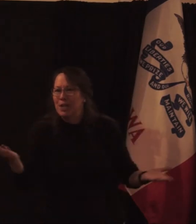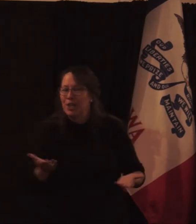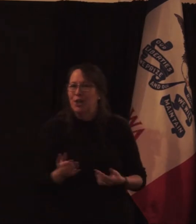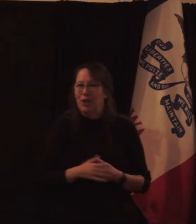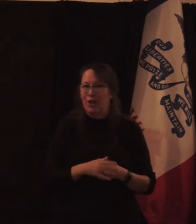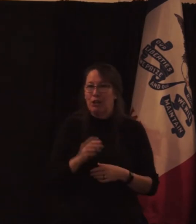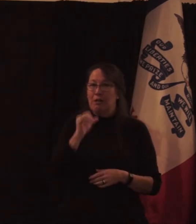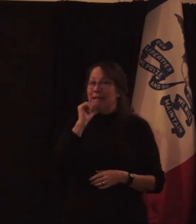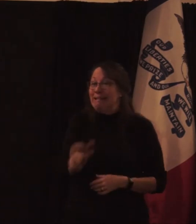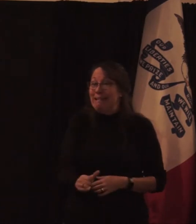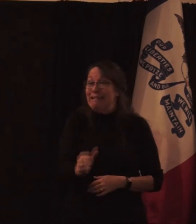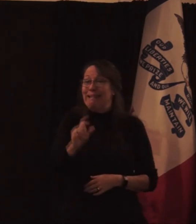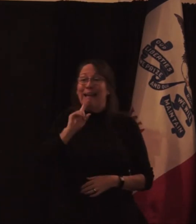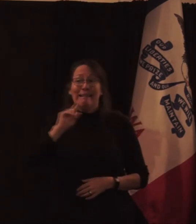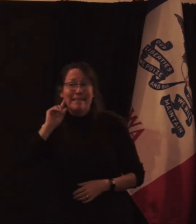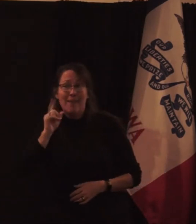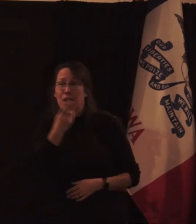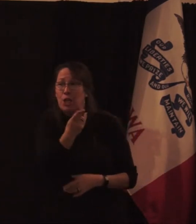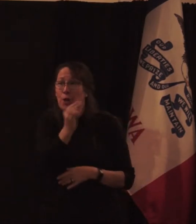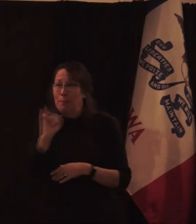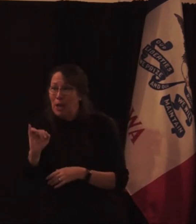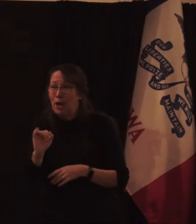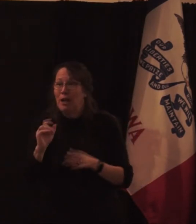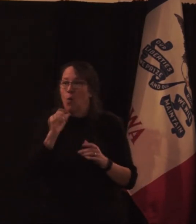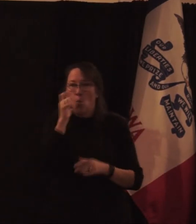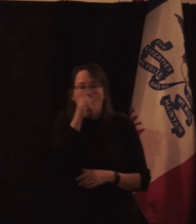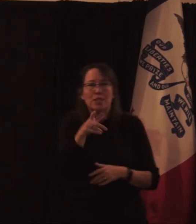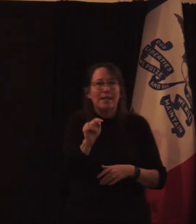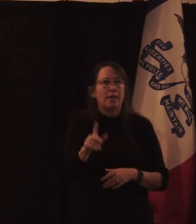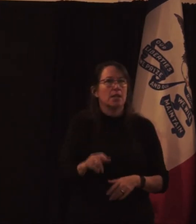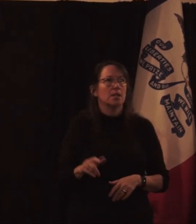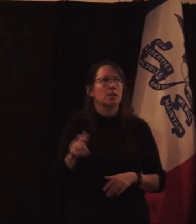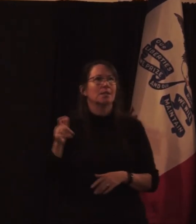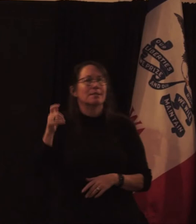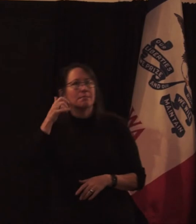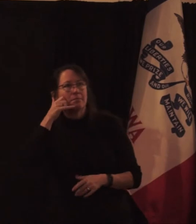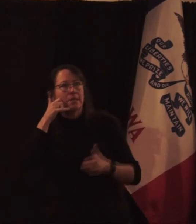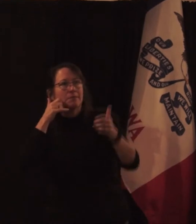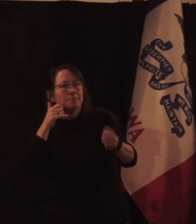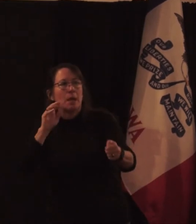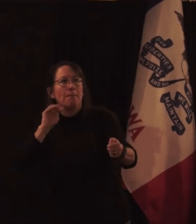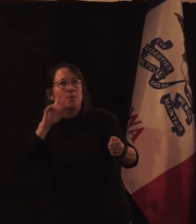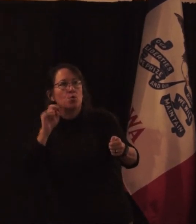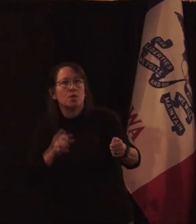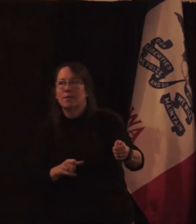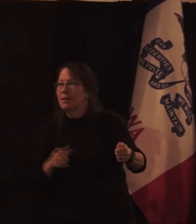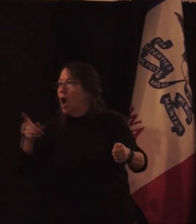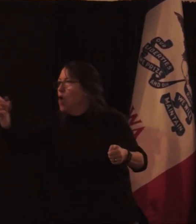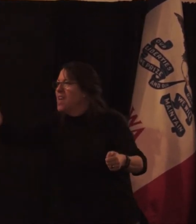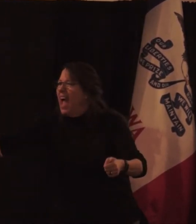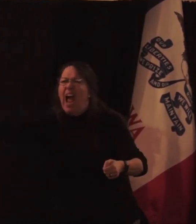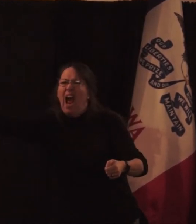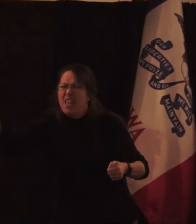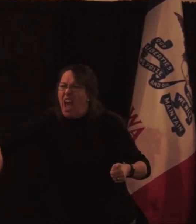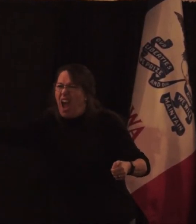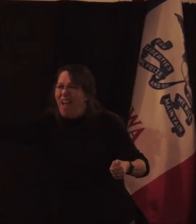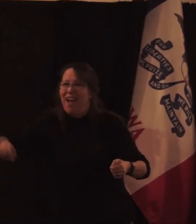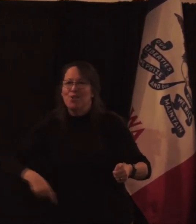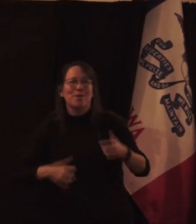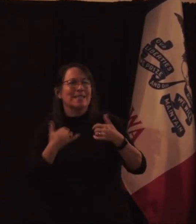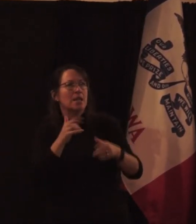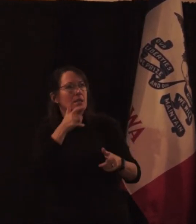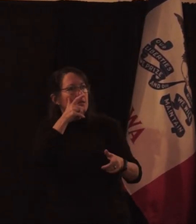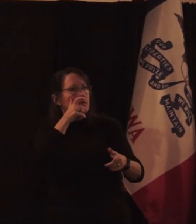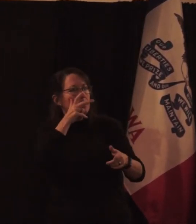how many people here who are not hearing impaired are watching TV and you get a phone call or something and you punch the mute button? Absolutely. So you can